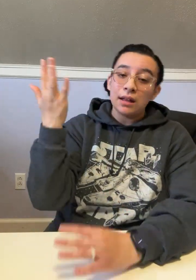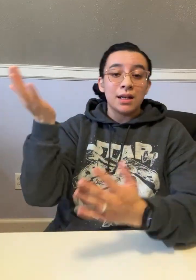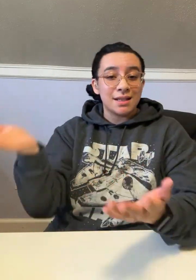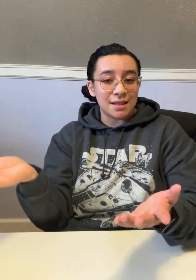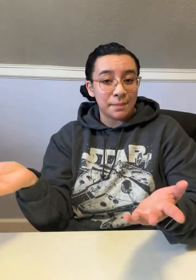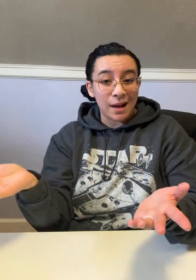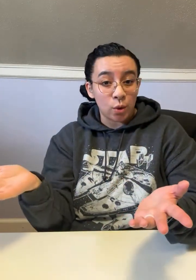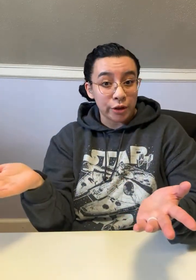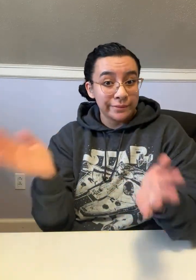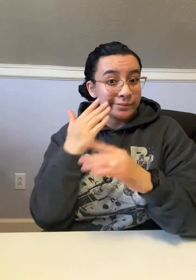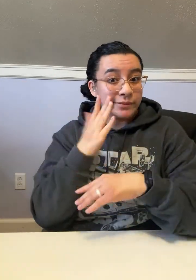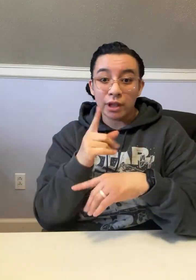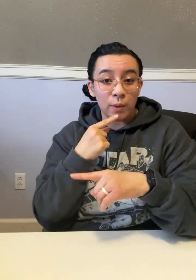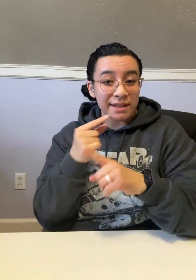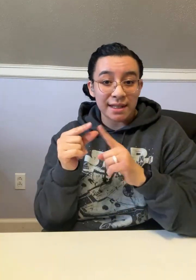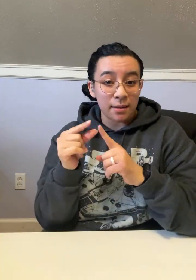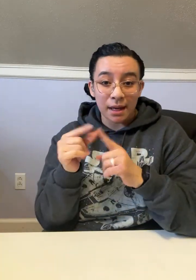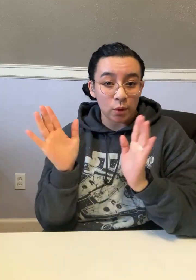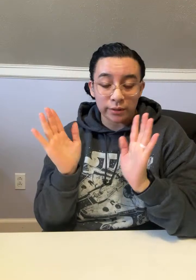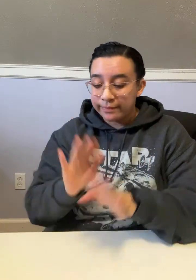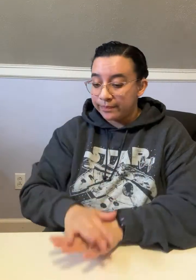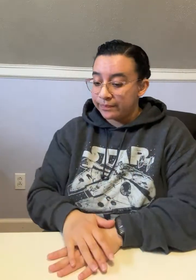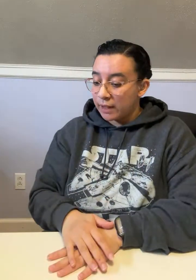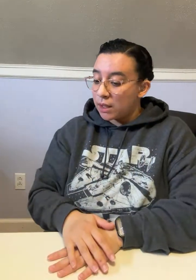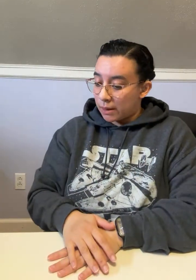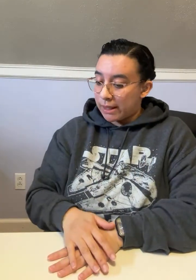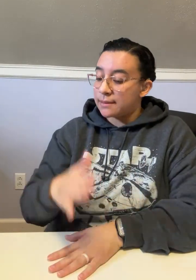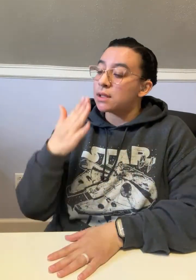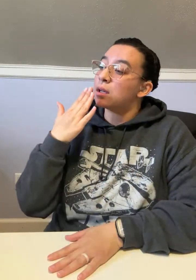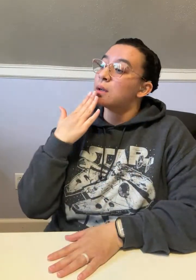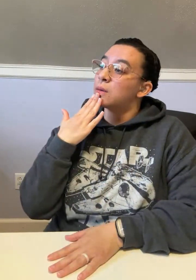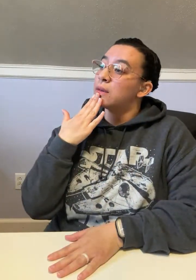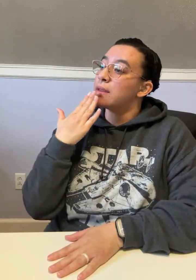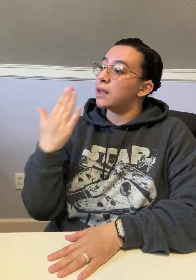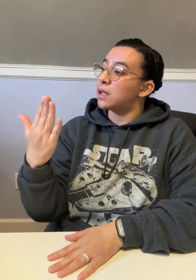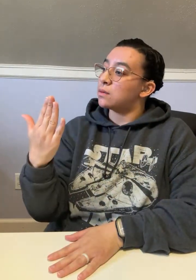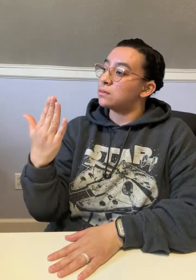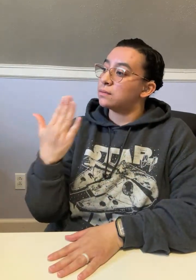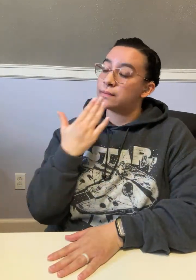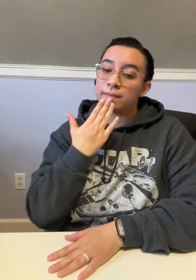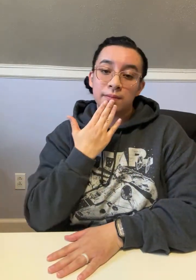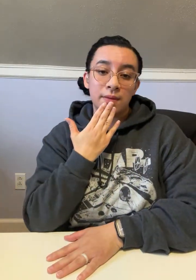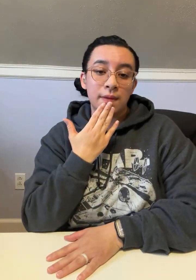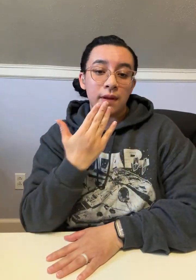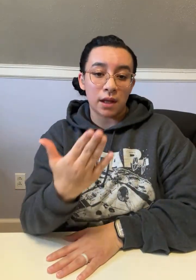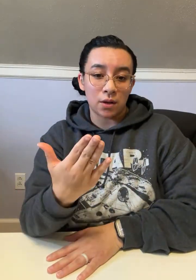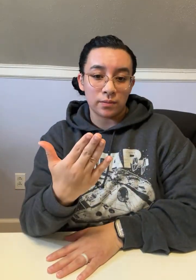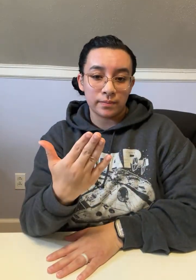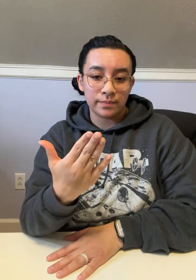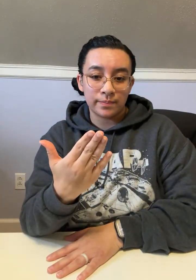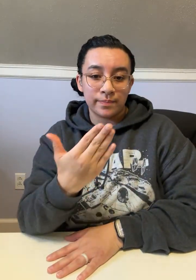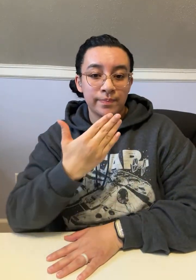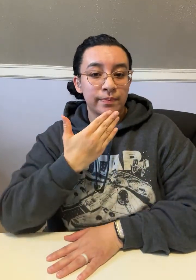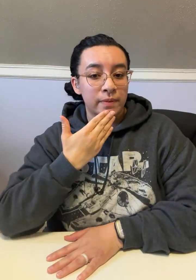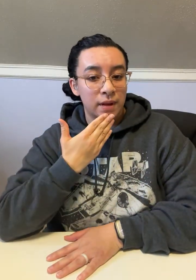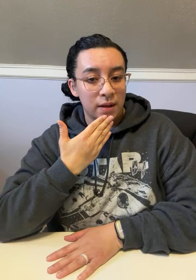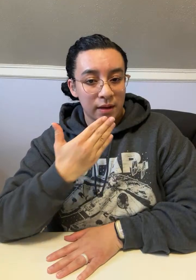because that's a bad word. You don't want to say the bad word. Okay, there you go. Thank you. Thank you. Thank